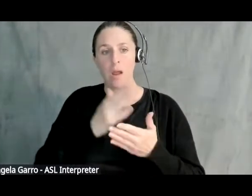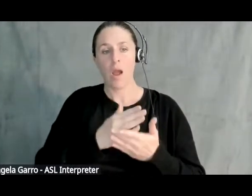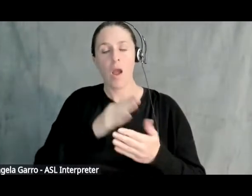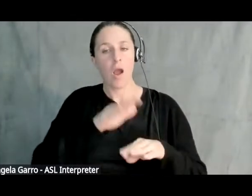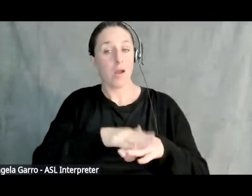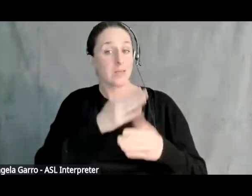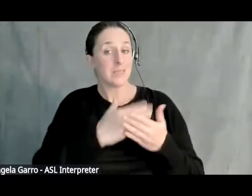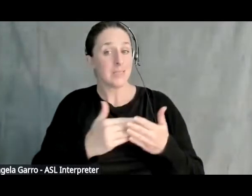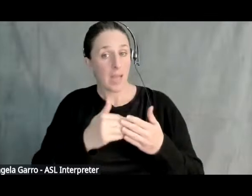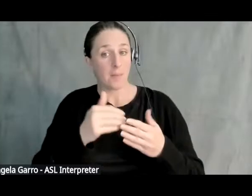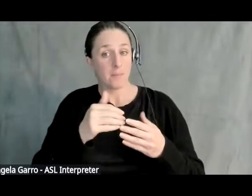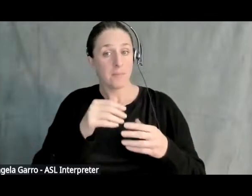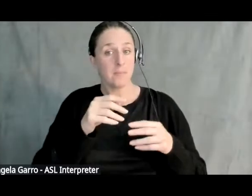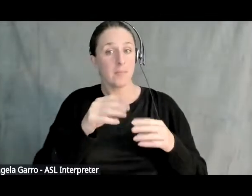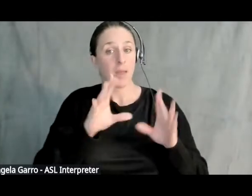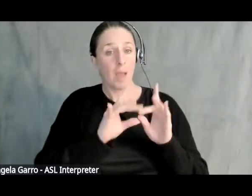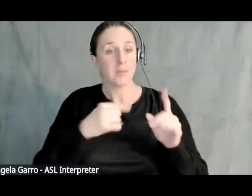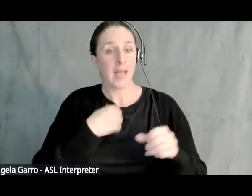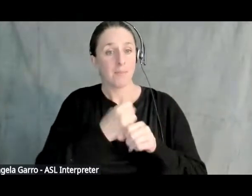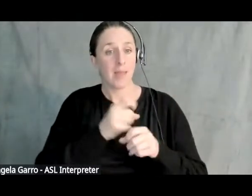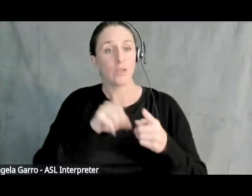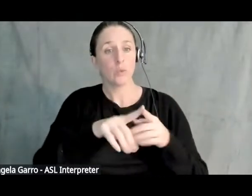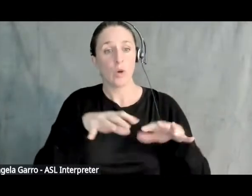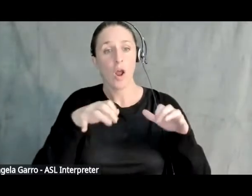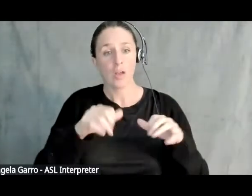this district. Thank you.